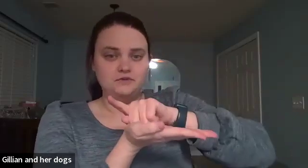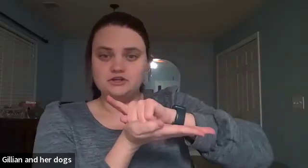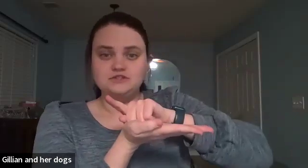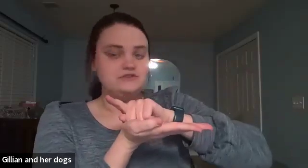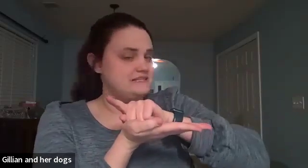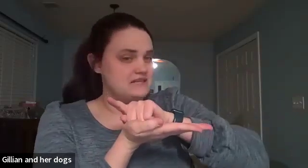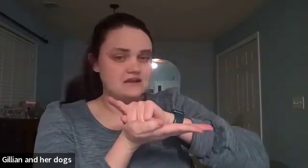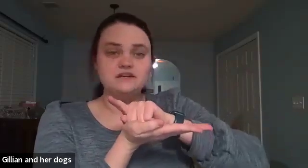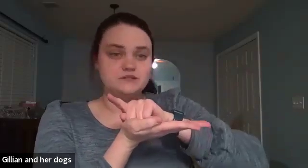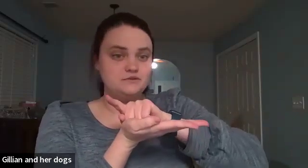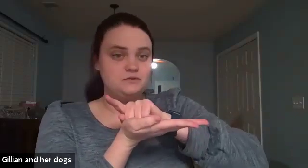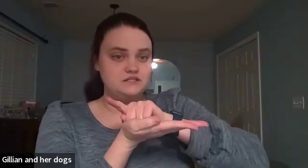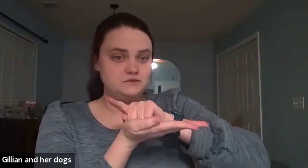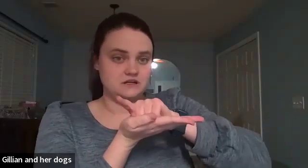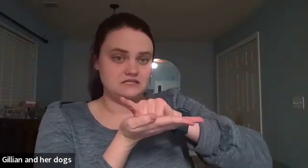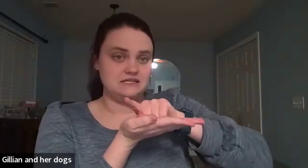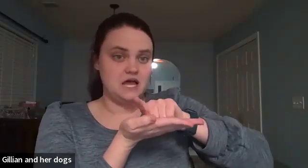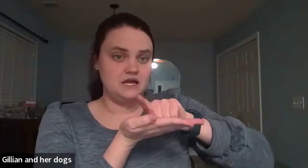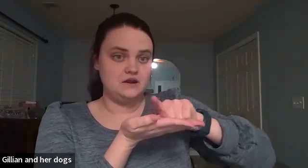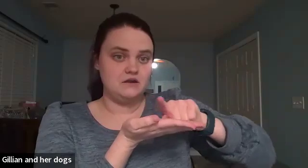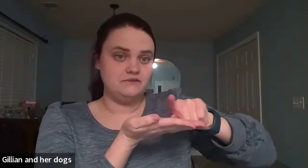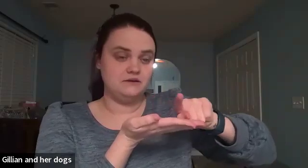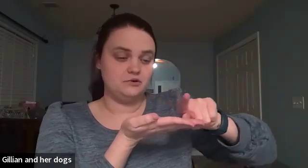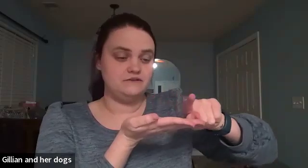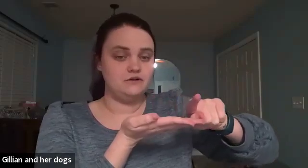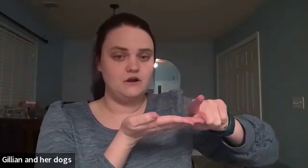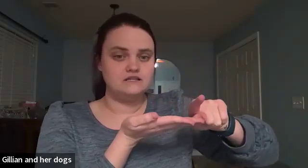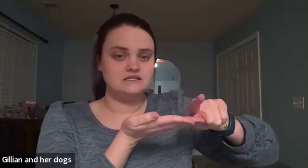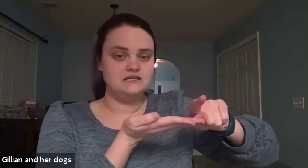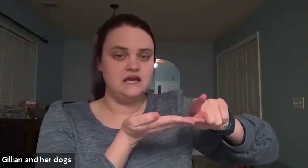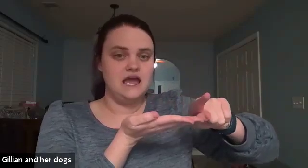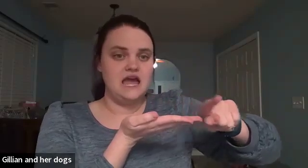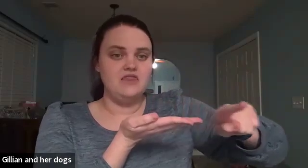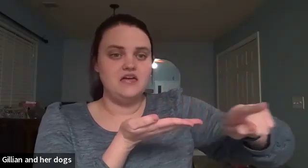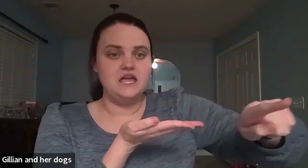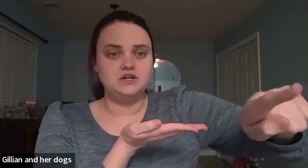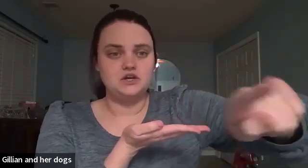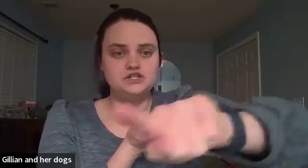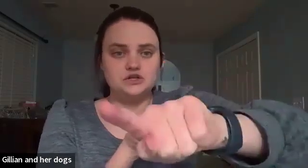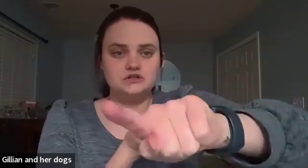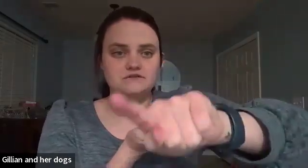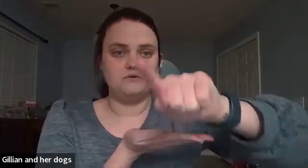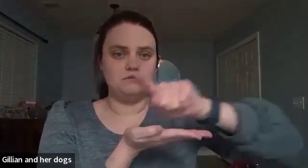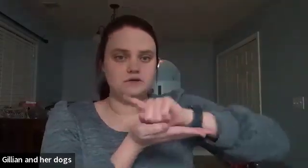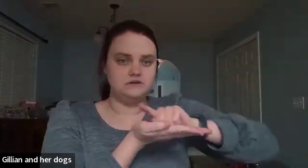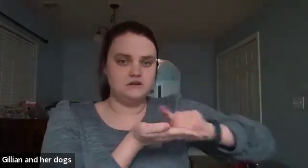You're going to do exactly like we do with week. So we're going to slide our pointer finger across, and then you're going to circle it forward.